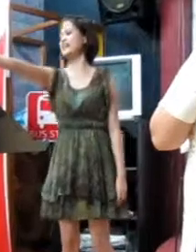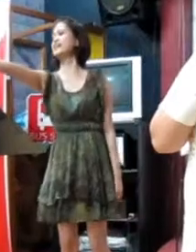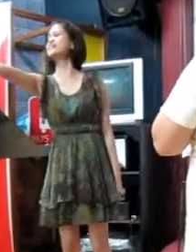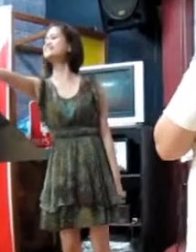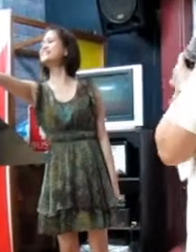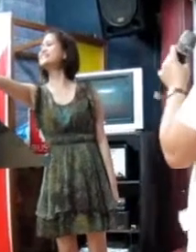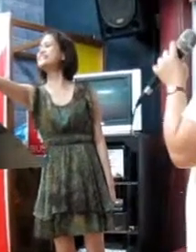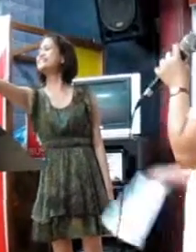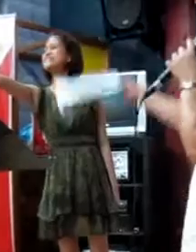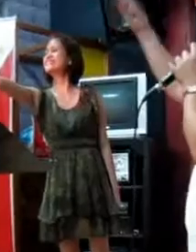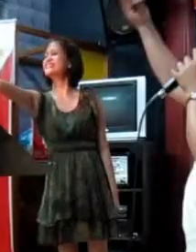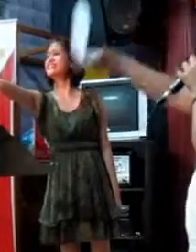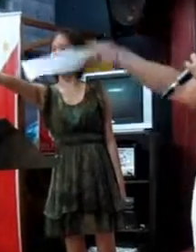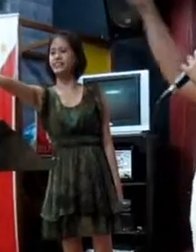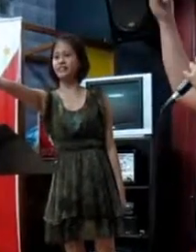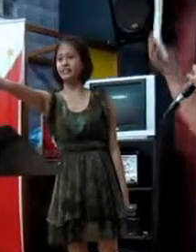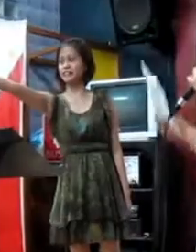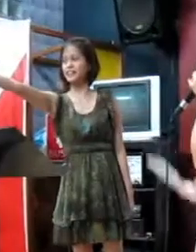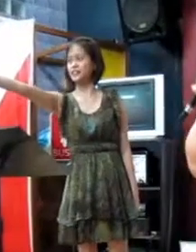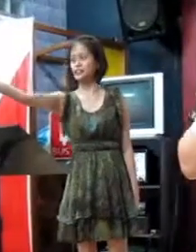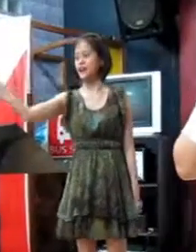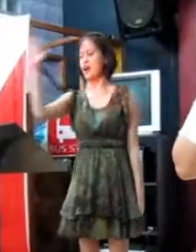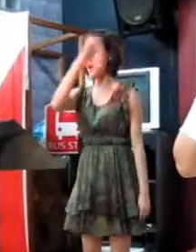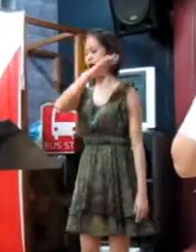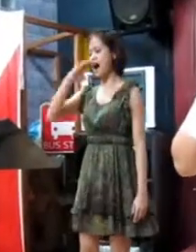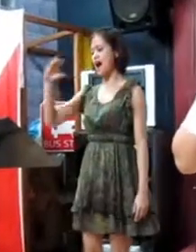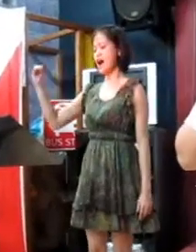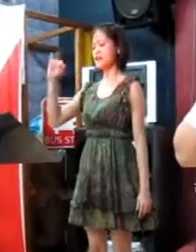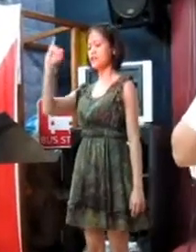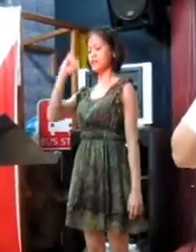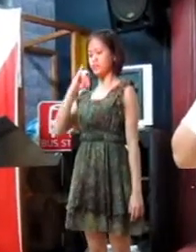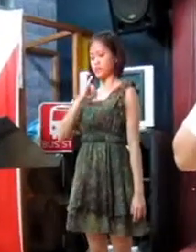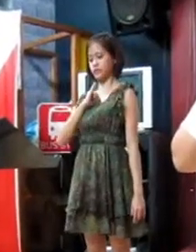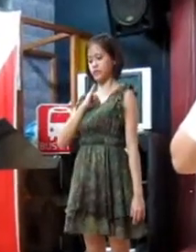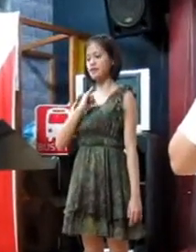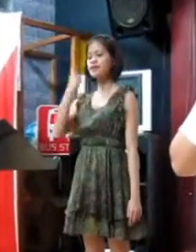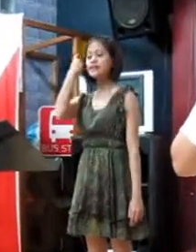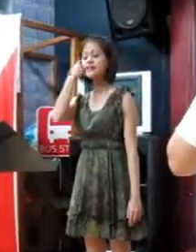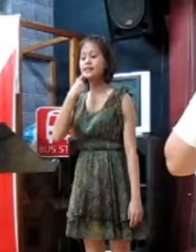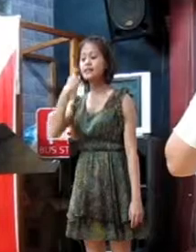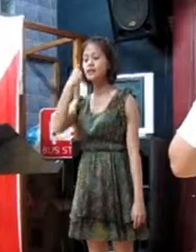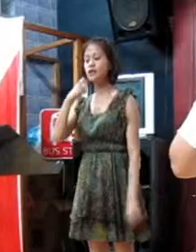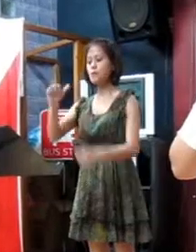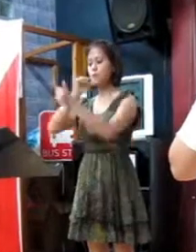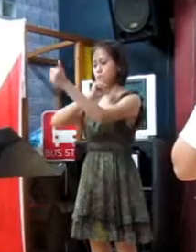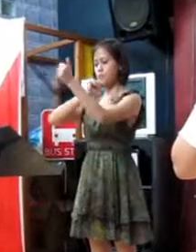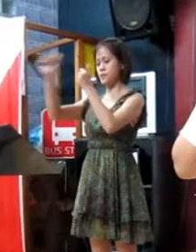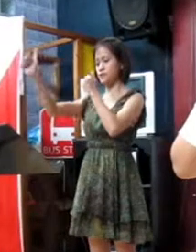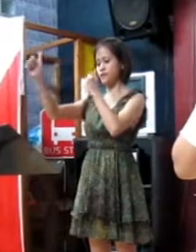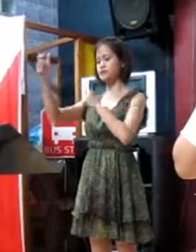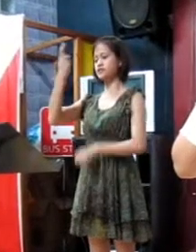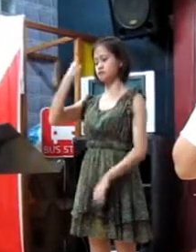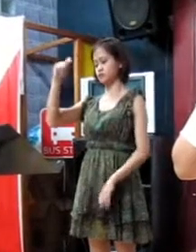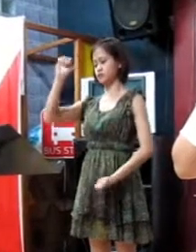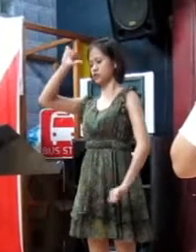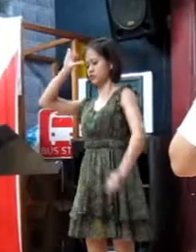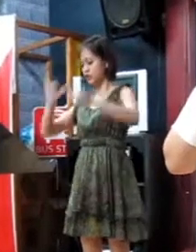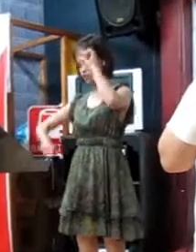Jojo Sudian, Lisa Naka, and I have recently